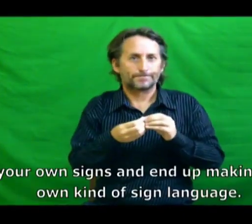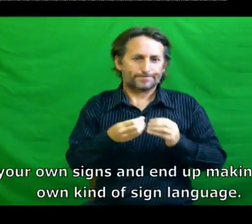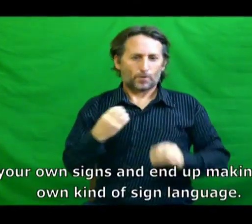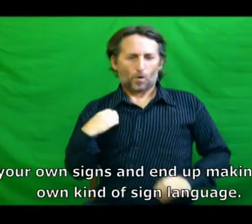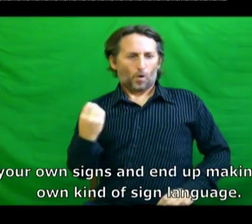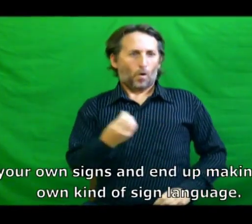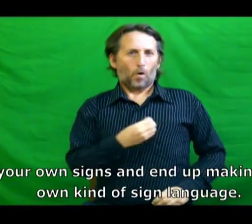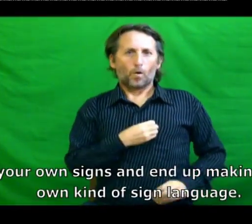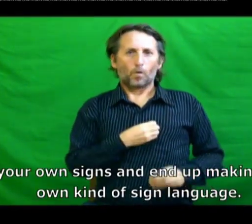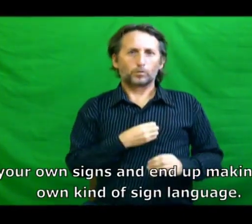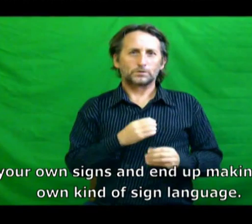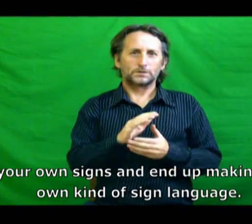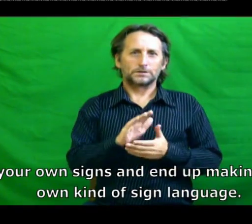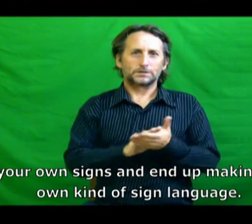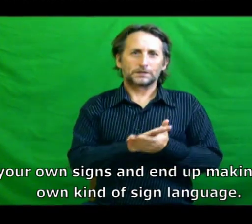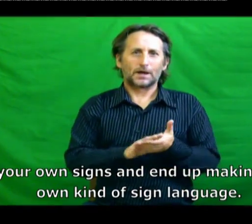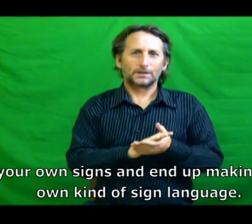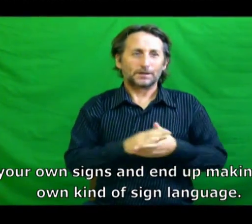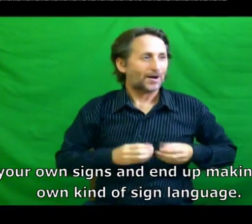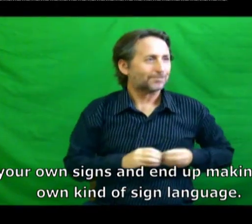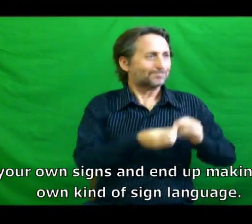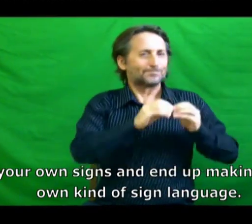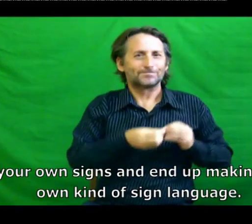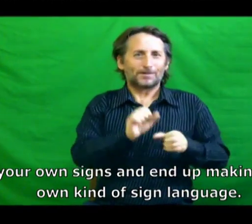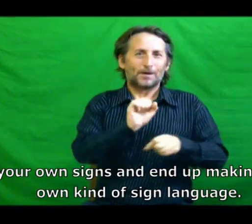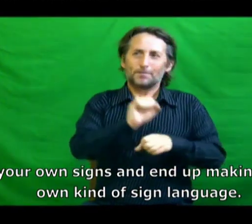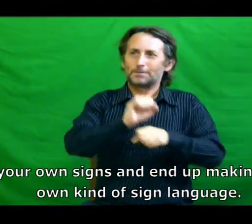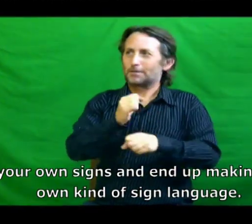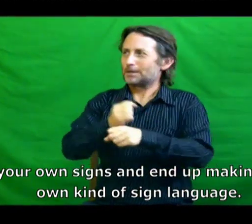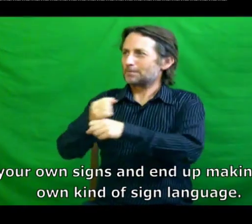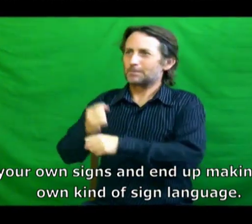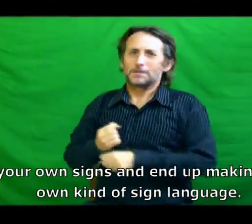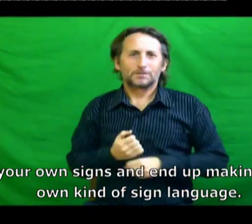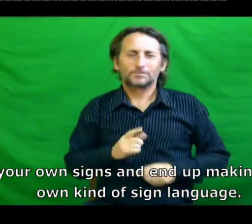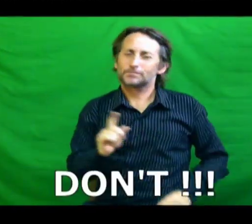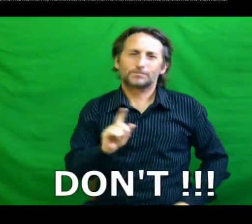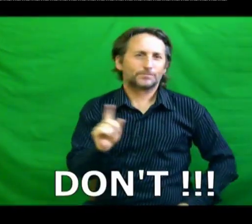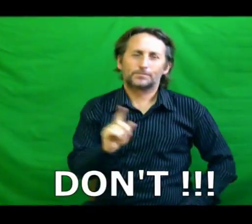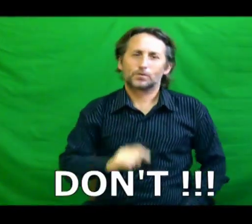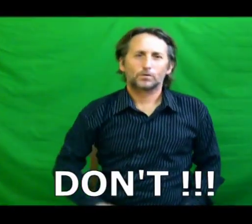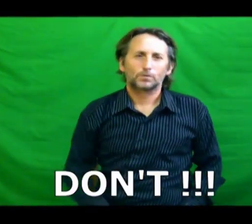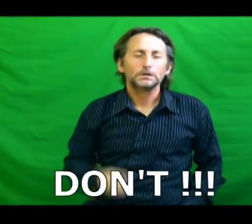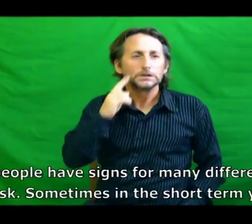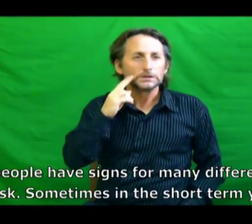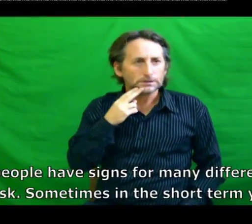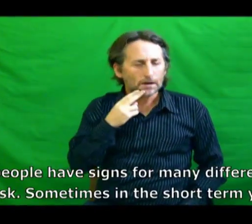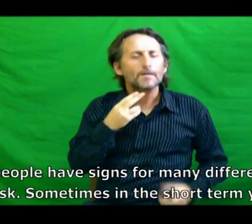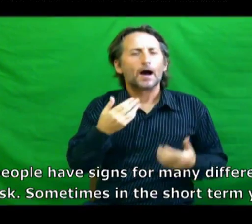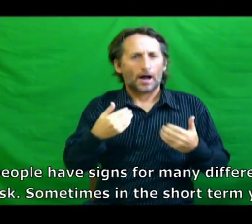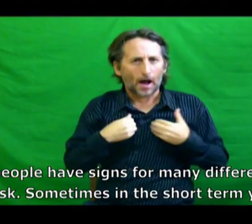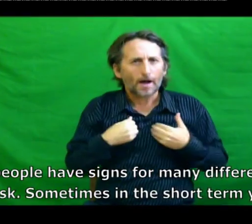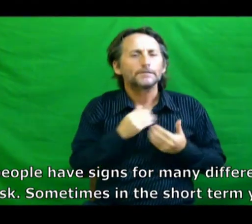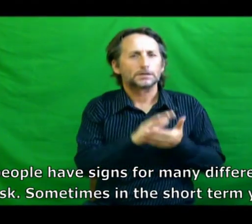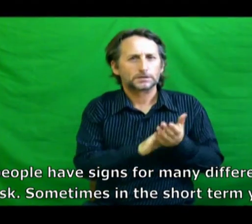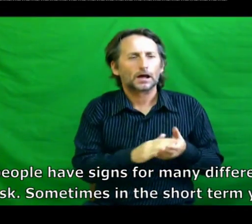own kind of sign language. Don't do this. Deaf people have signs for many different things, so